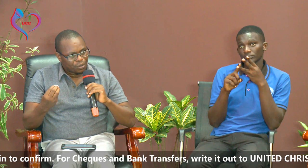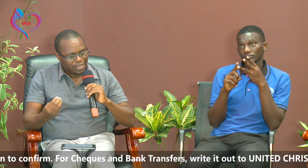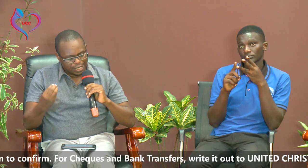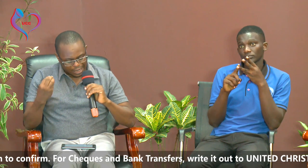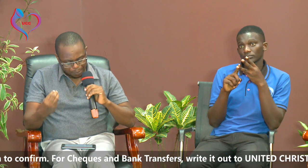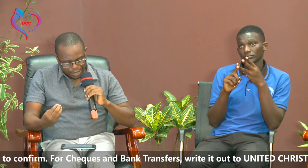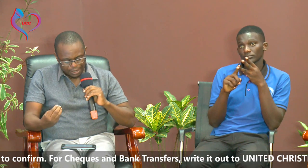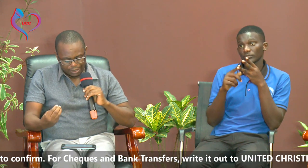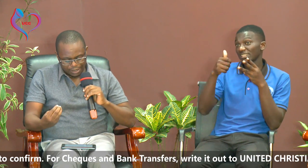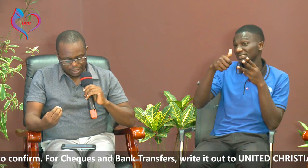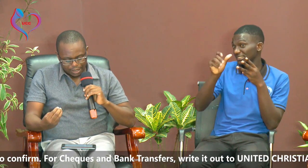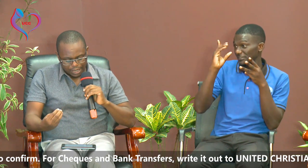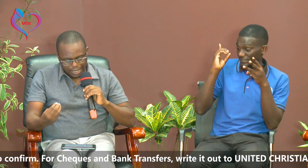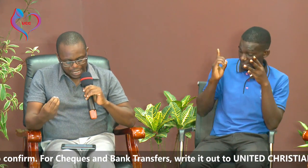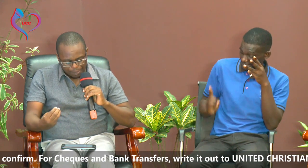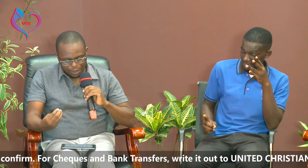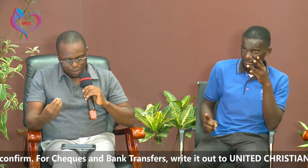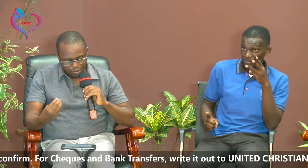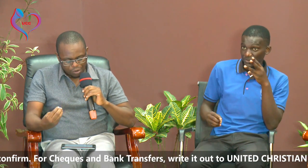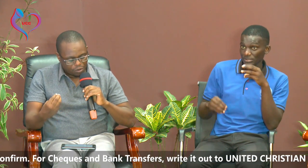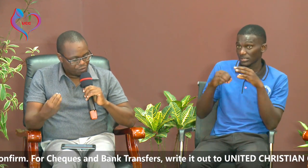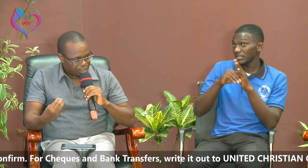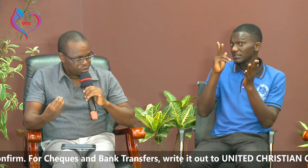Self-imposed discipline in keeping with moral conviction.